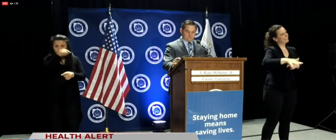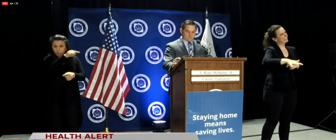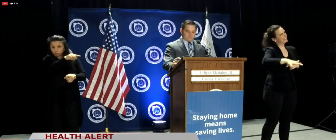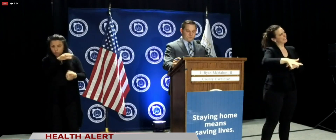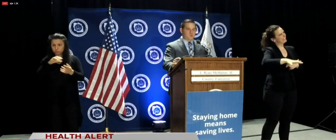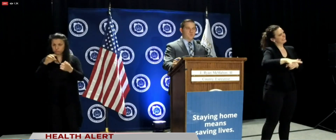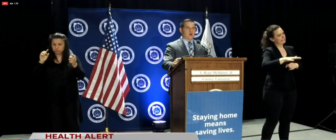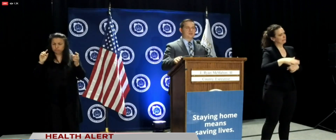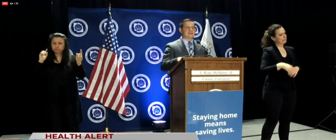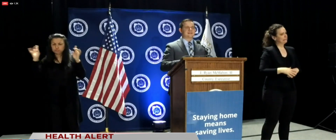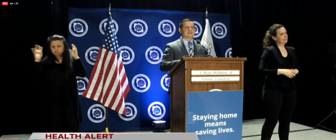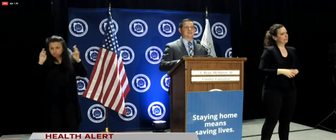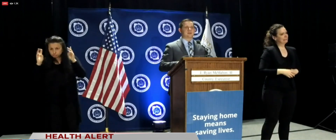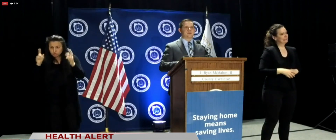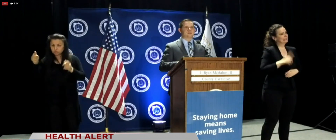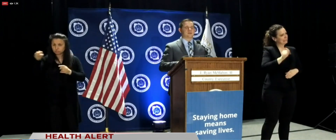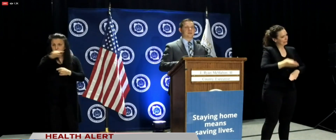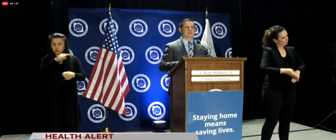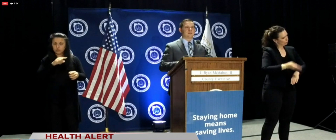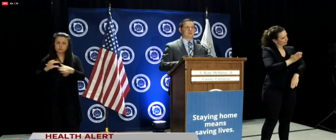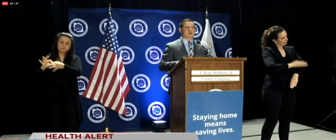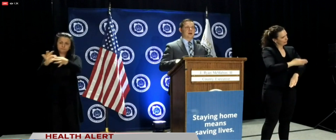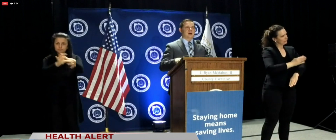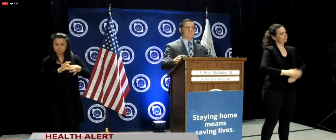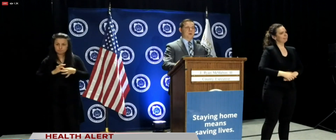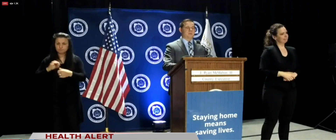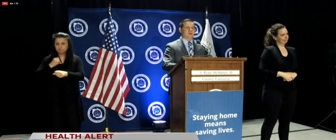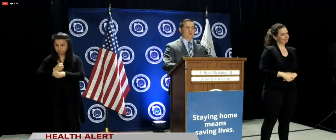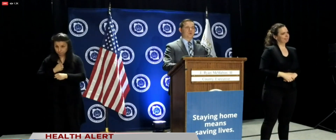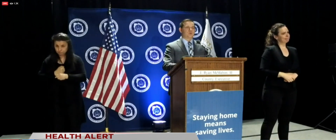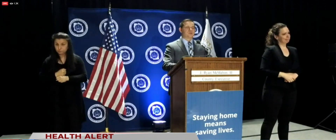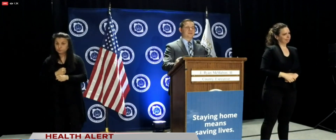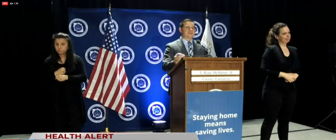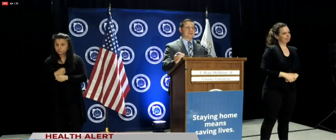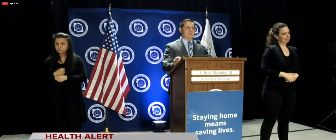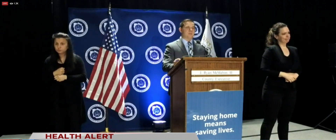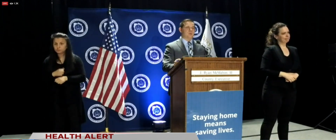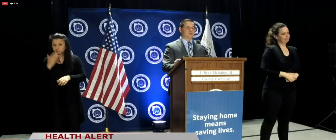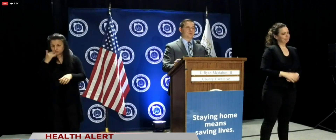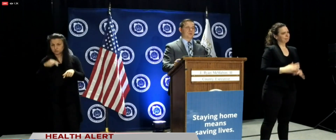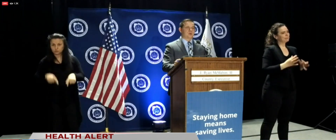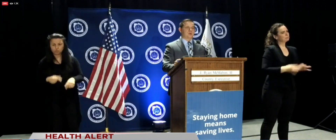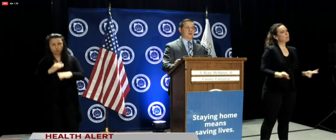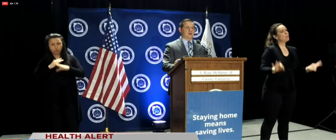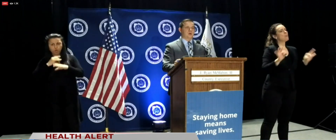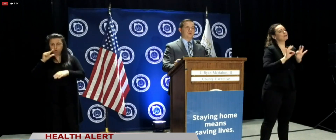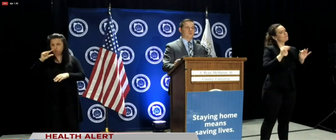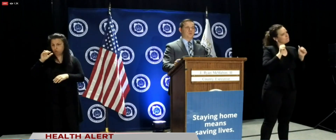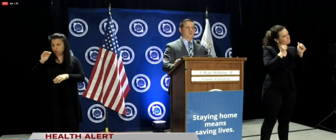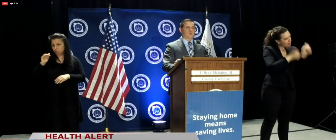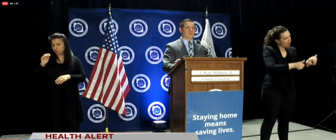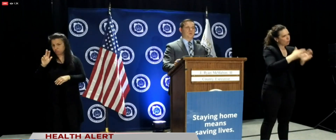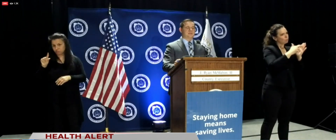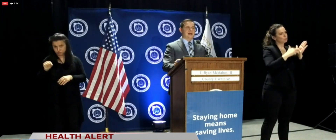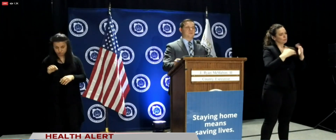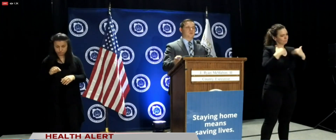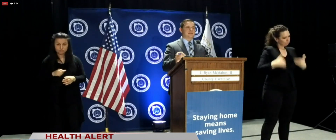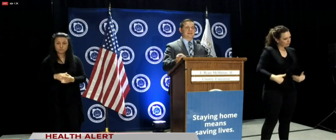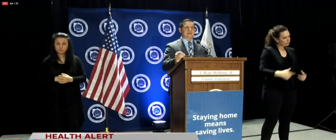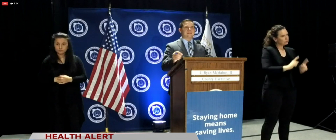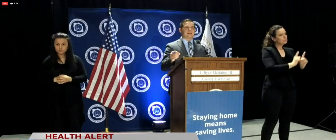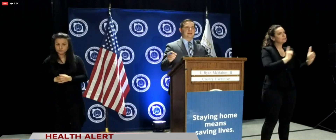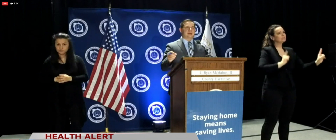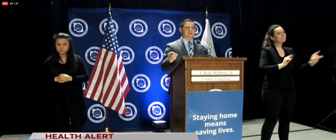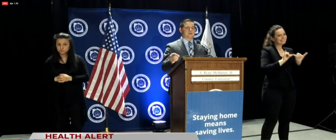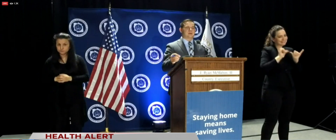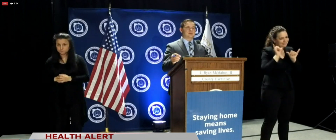that we all take this seriously. I'm going to go through some examples of times we